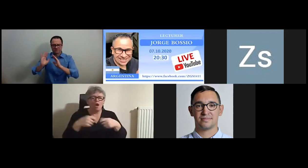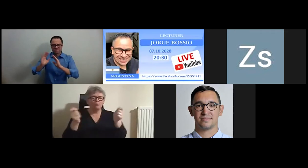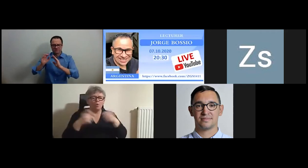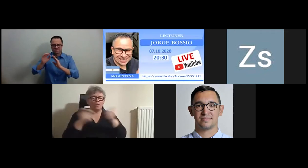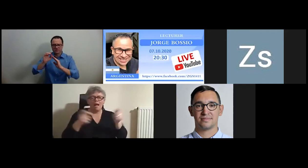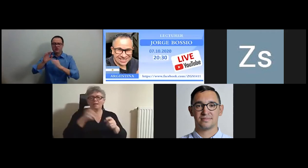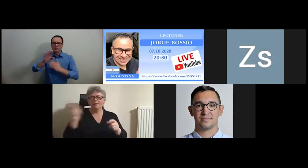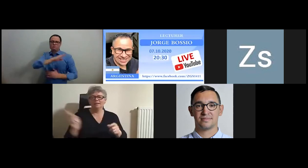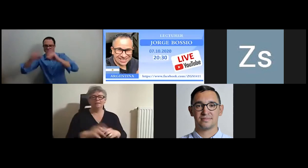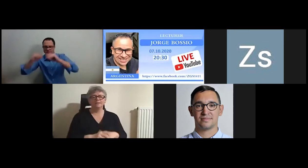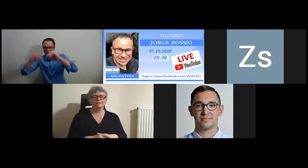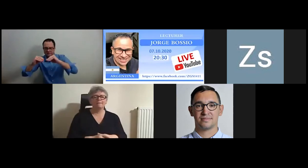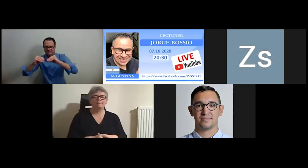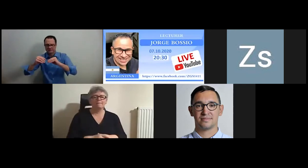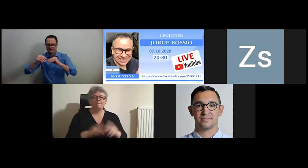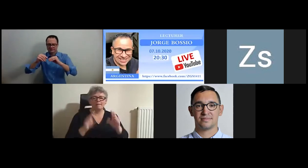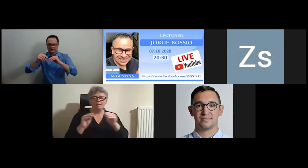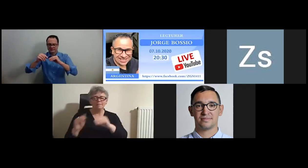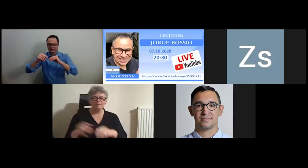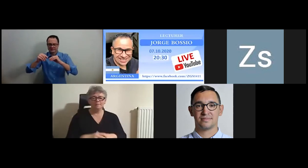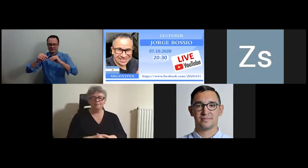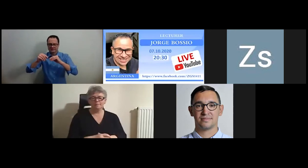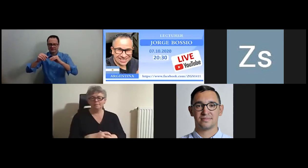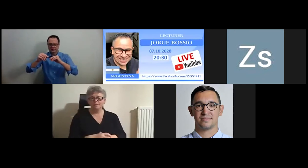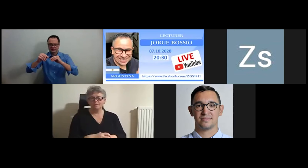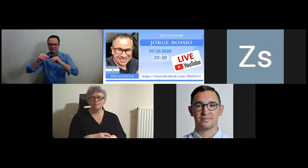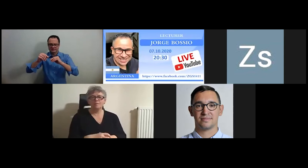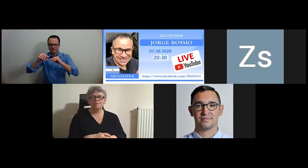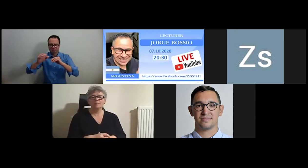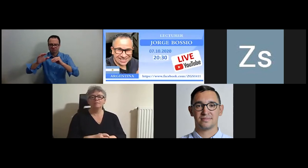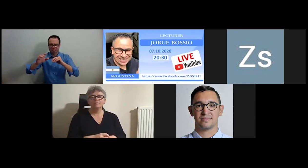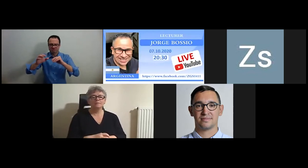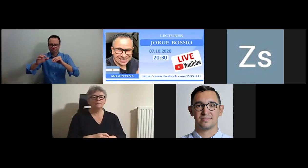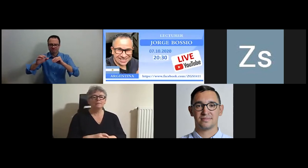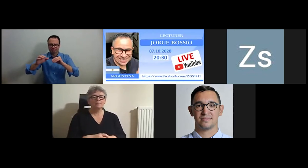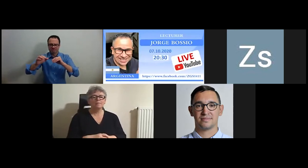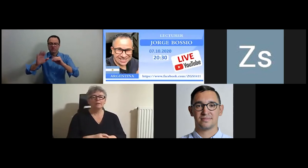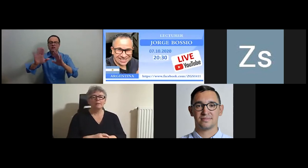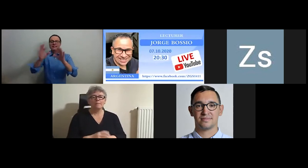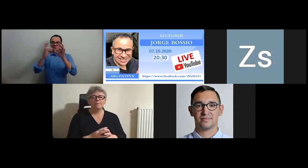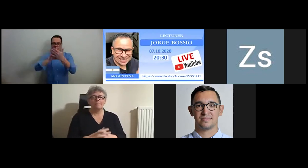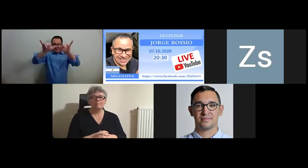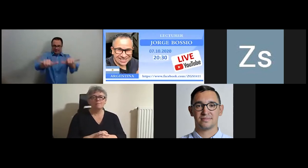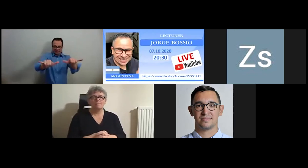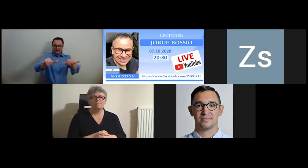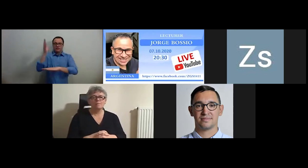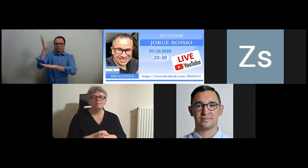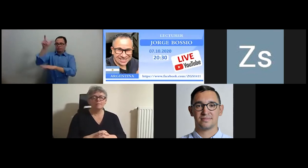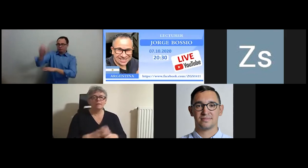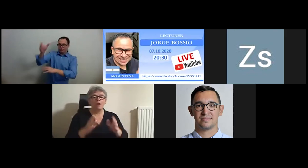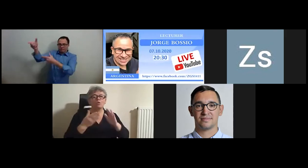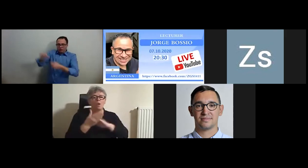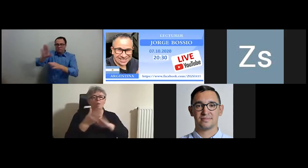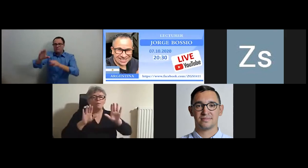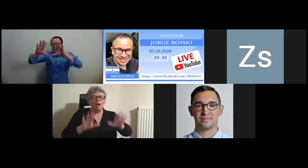All presenters, please turn off your camera. Bruno, you as well.